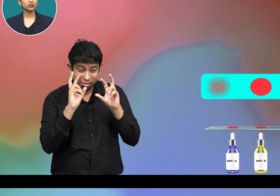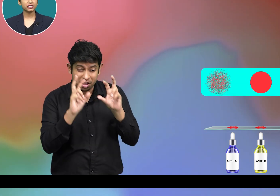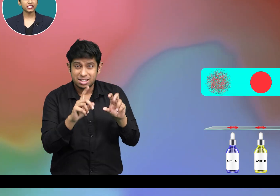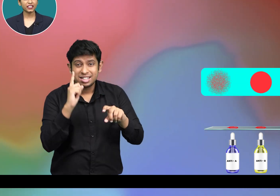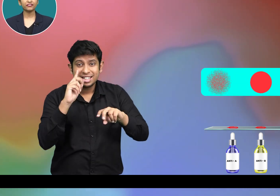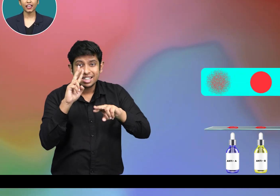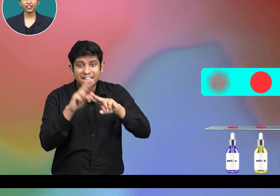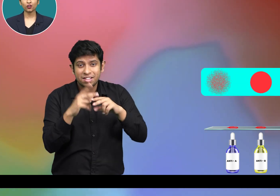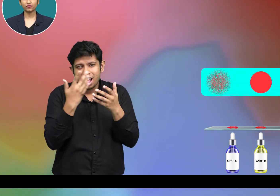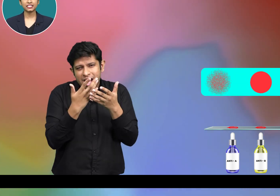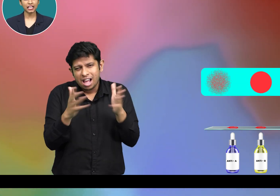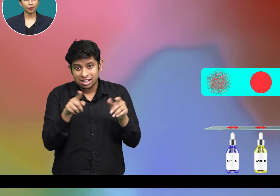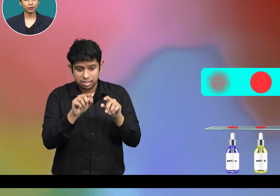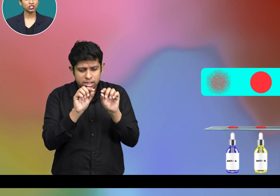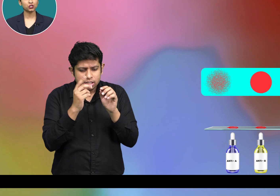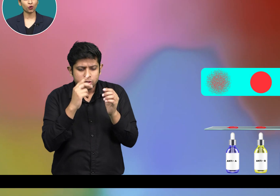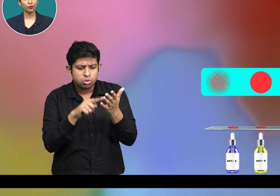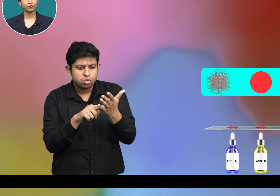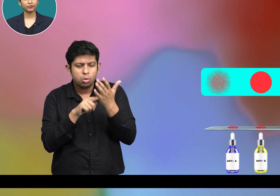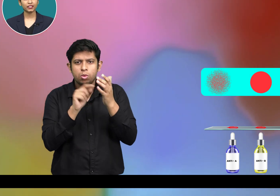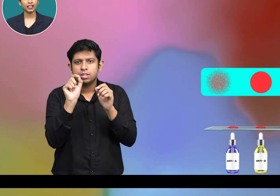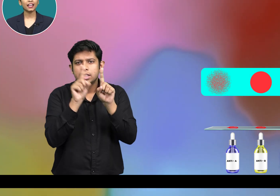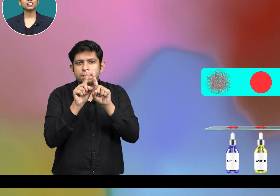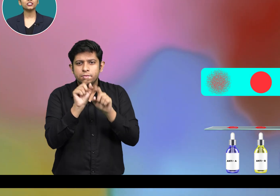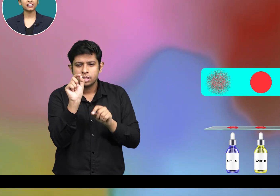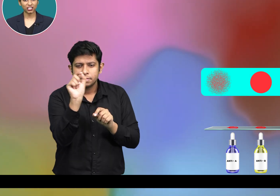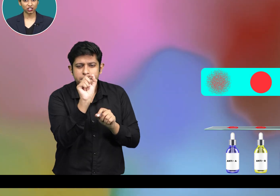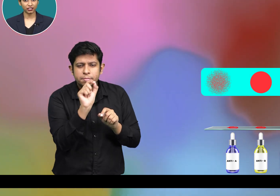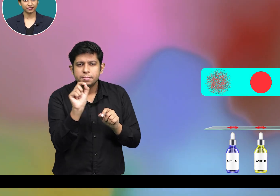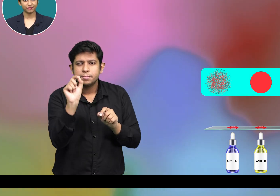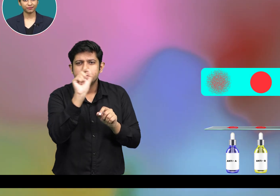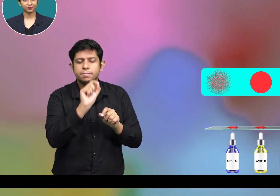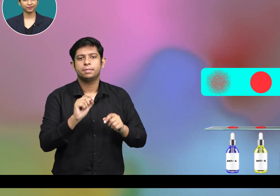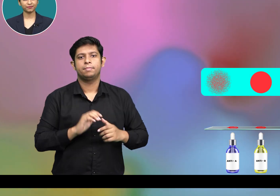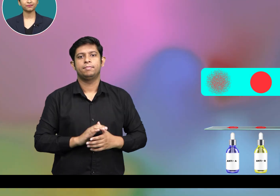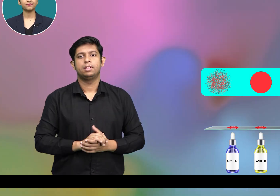Watch to see if any of the samples show agglutination.